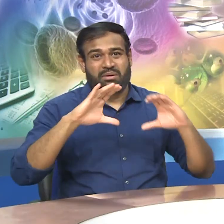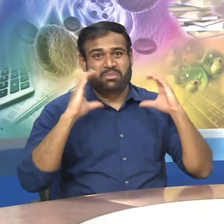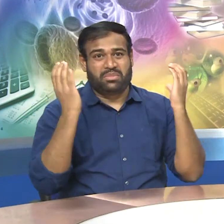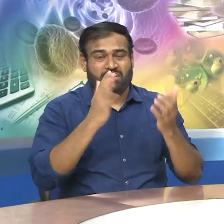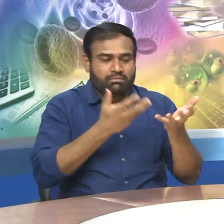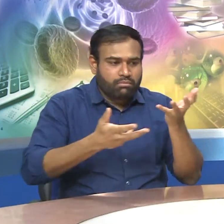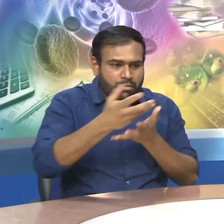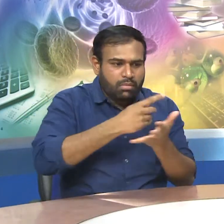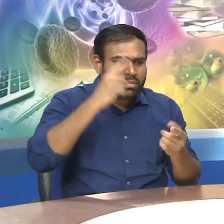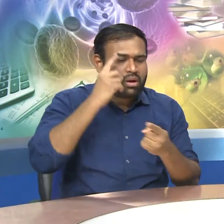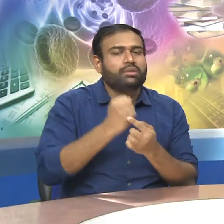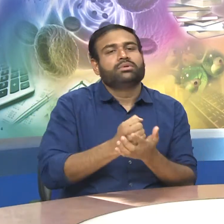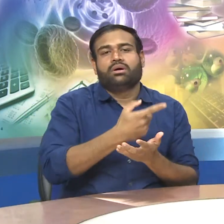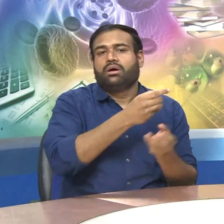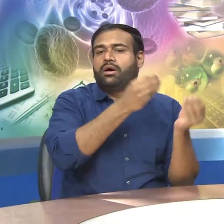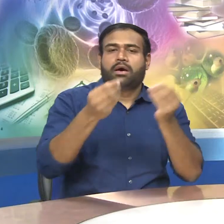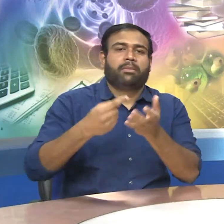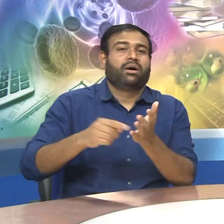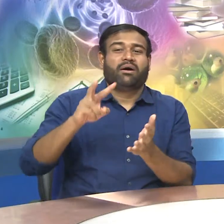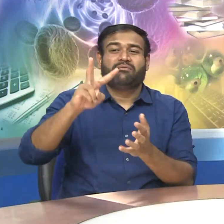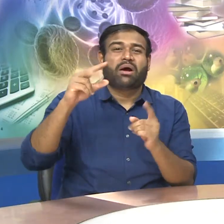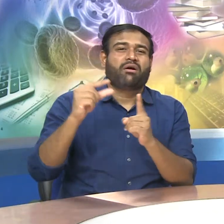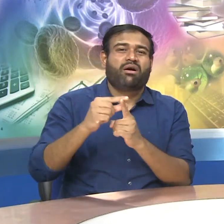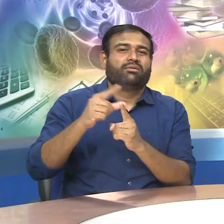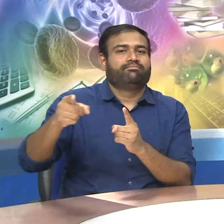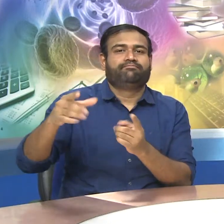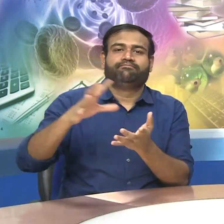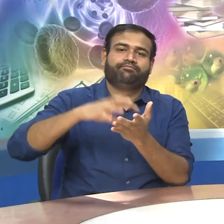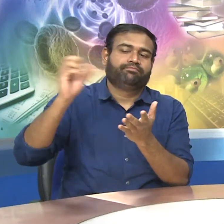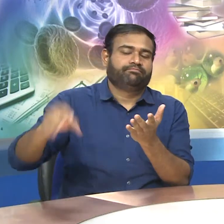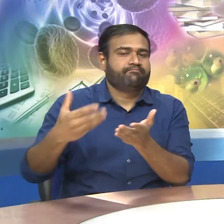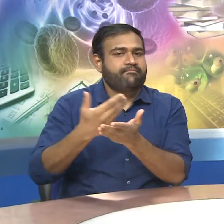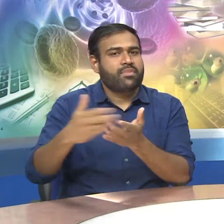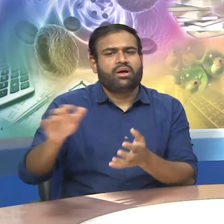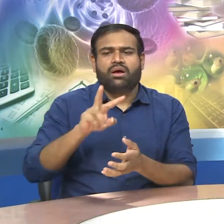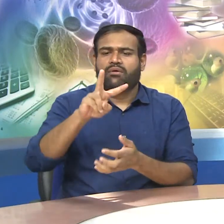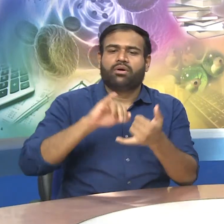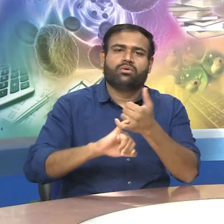resolves to abolish the concerned Legislative Council.